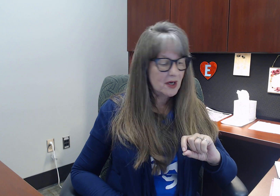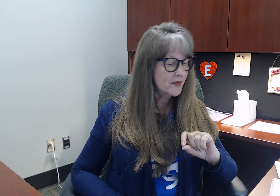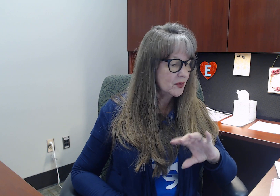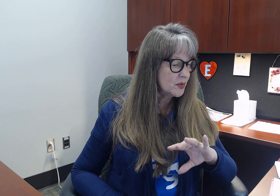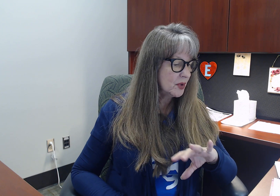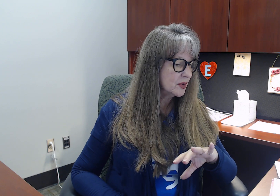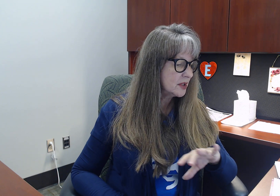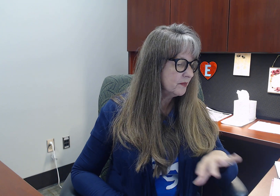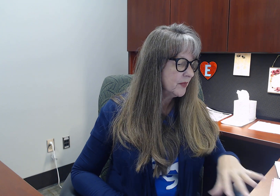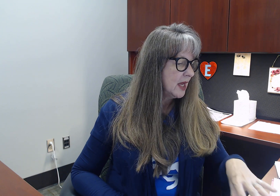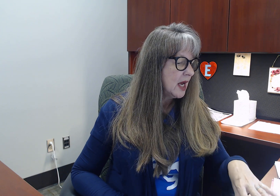those words.